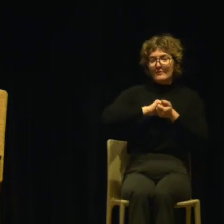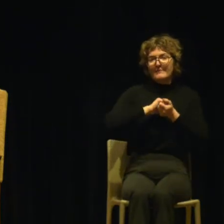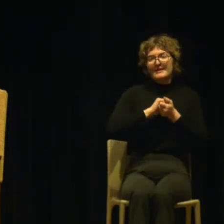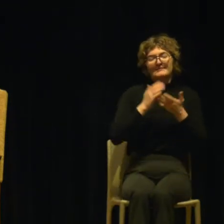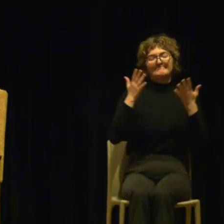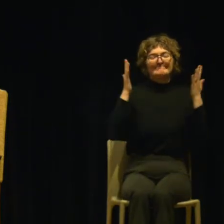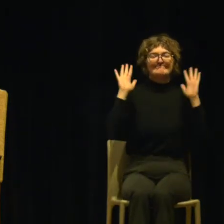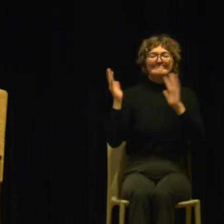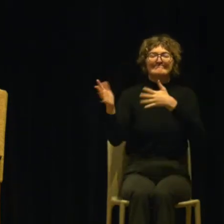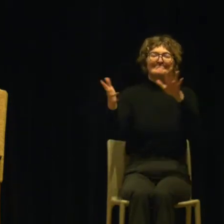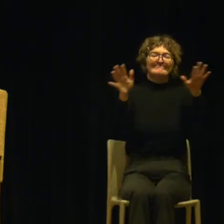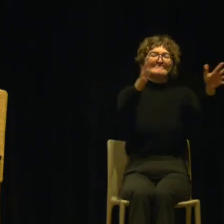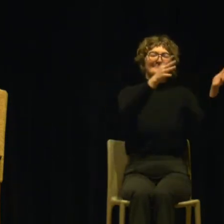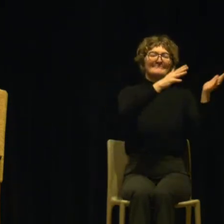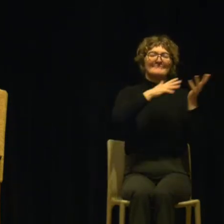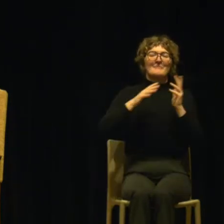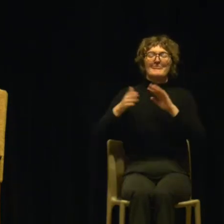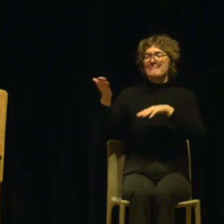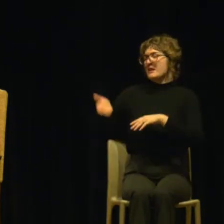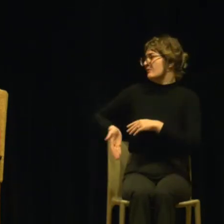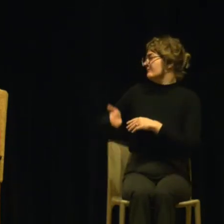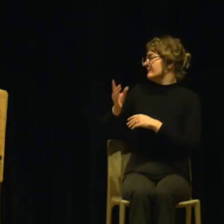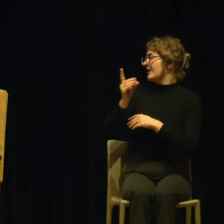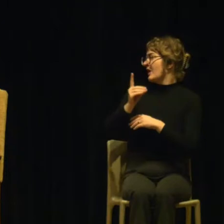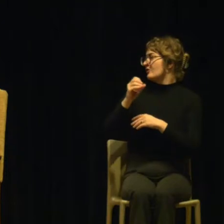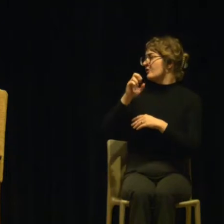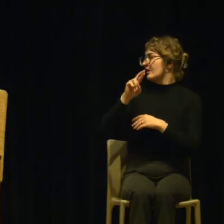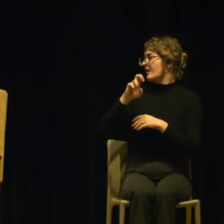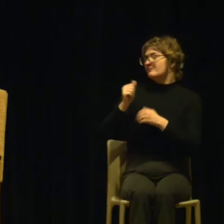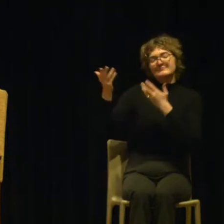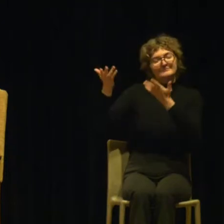wonderful round of applause to Dr. Sharon Malone.